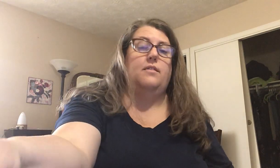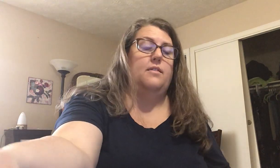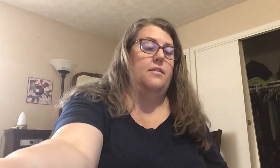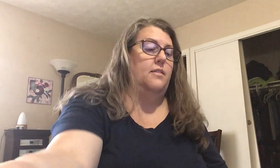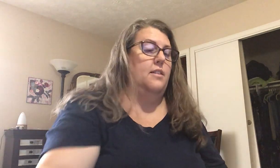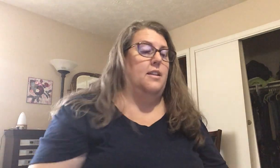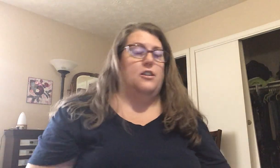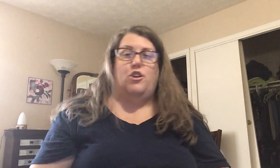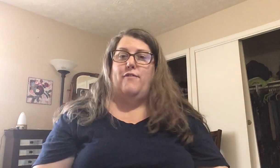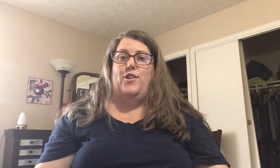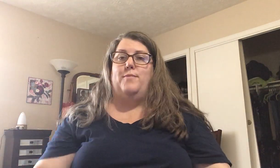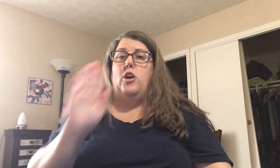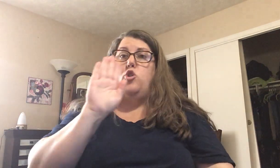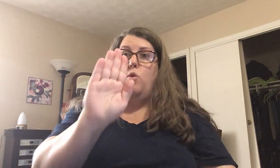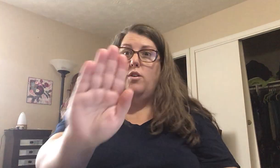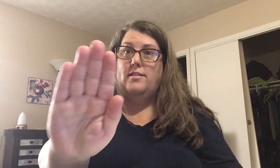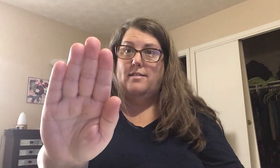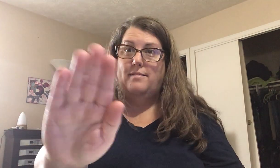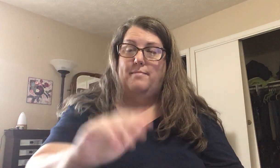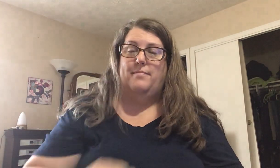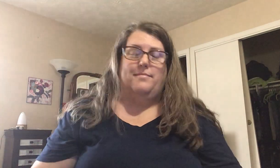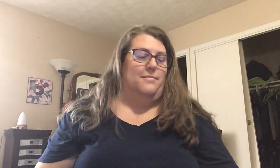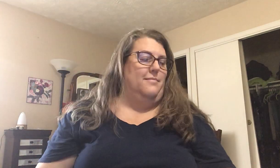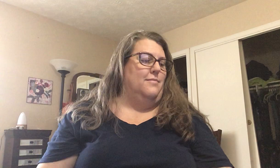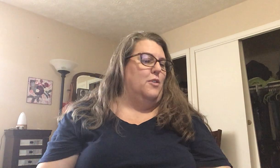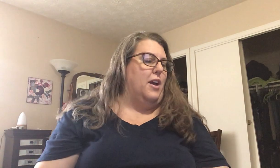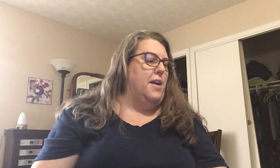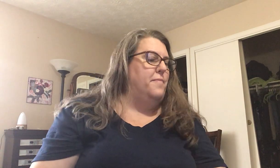That's all you have to do. Yours. Okay?